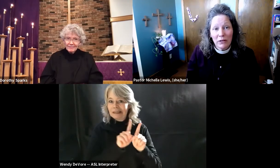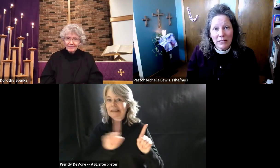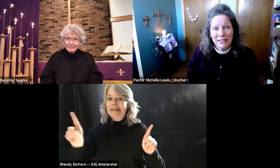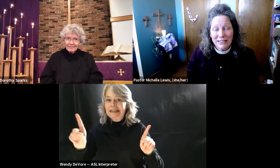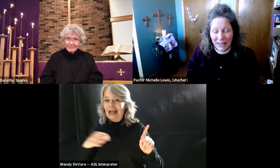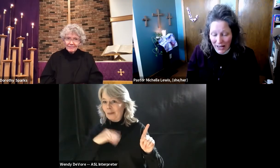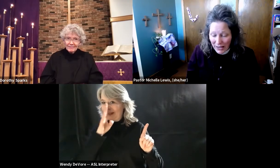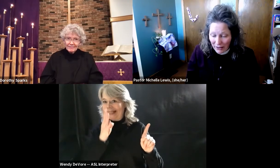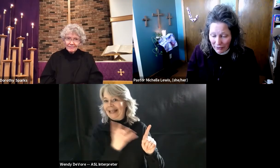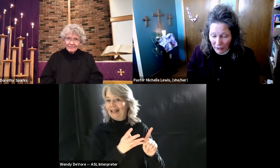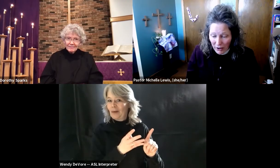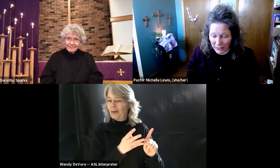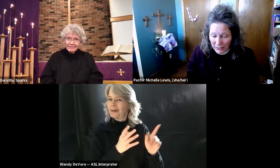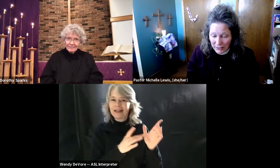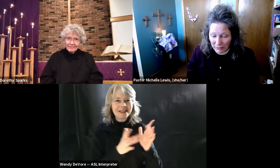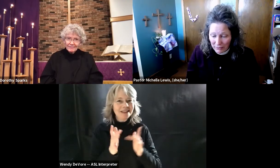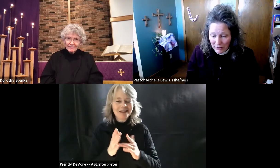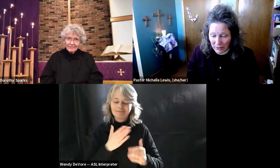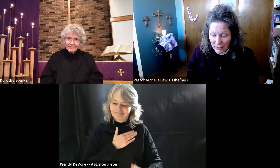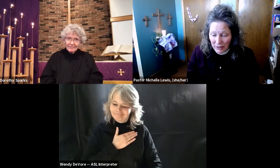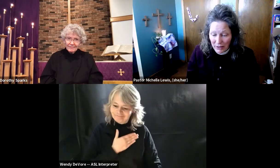even willing to die on the cross